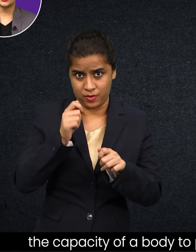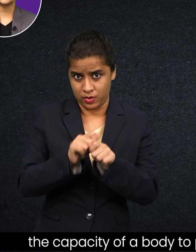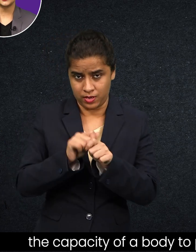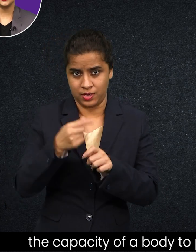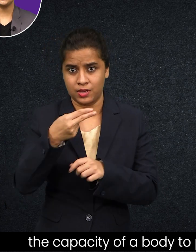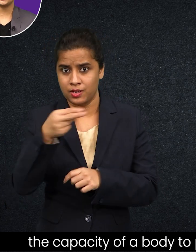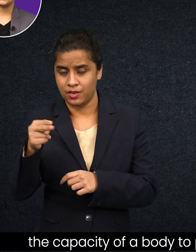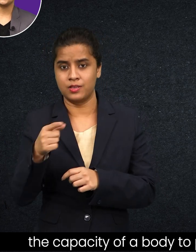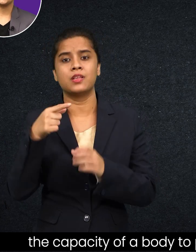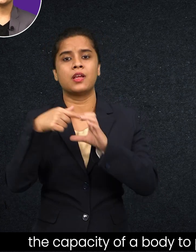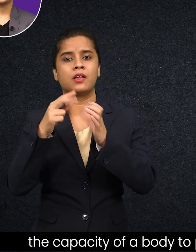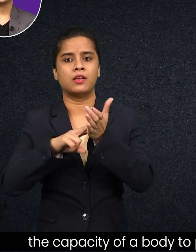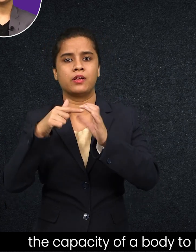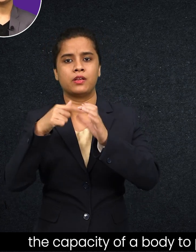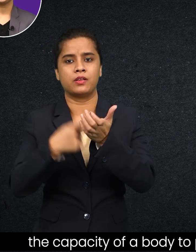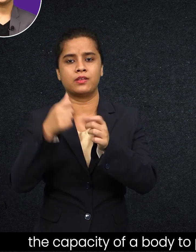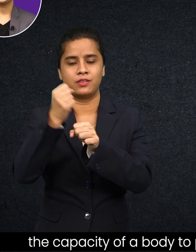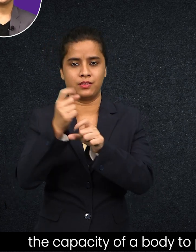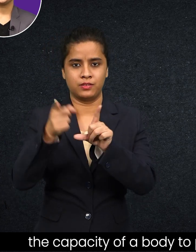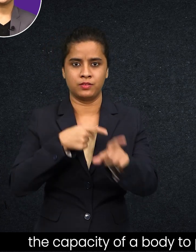called its energy.